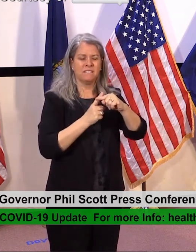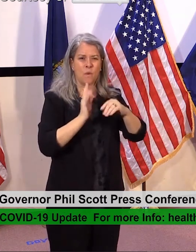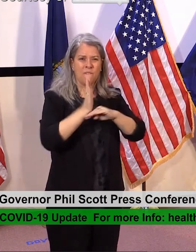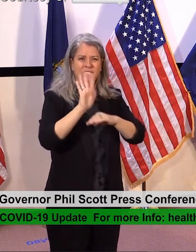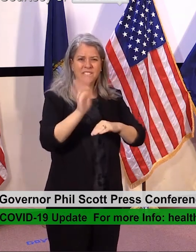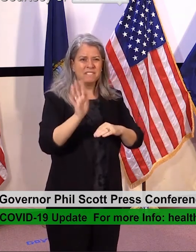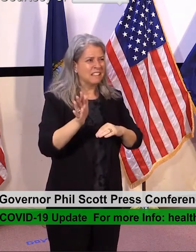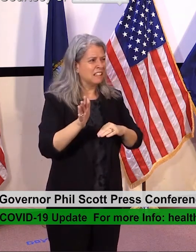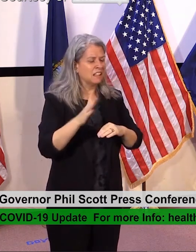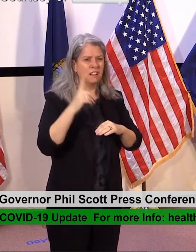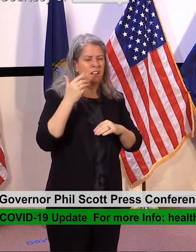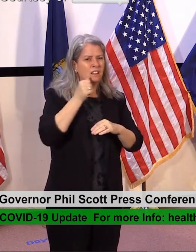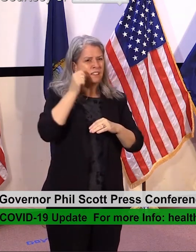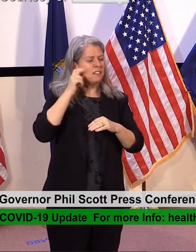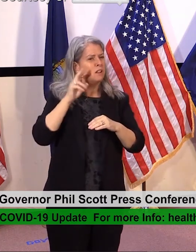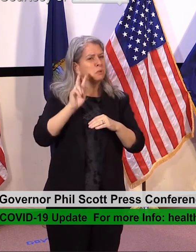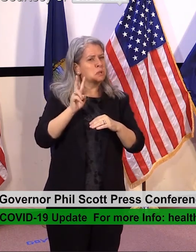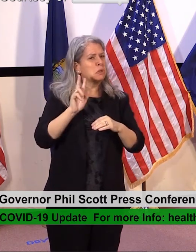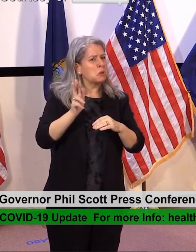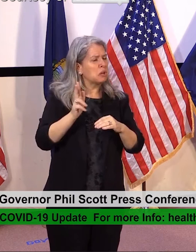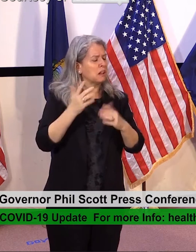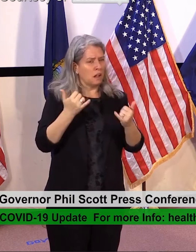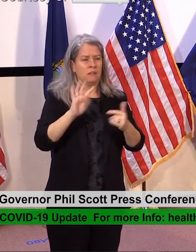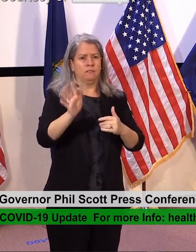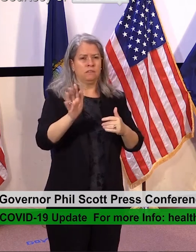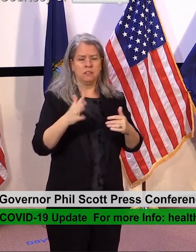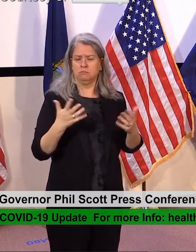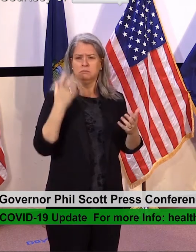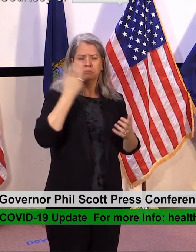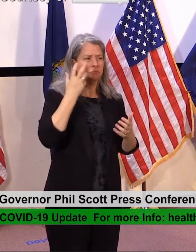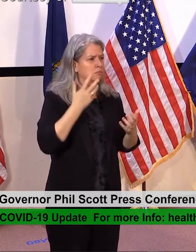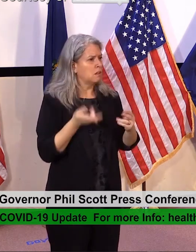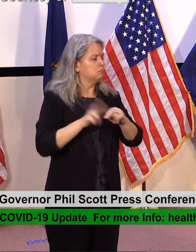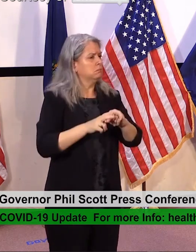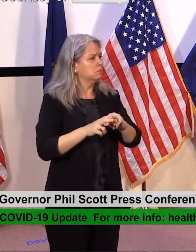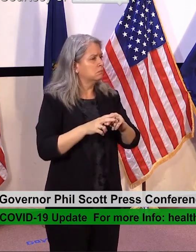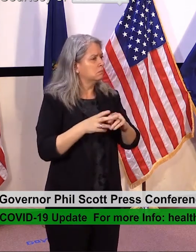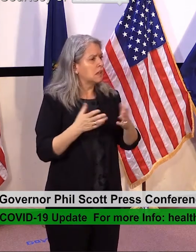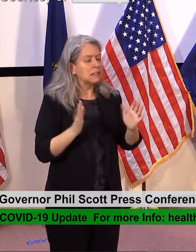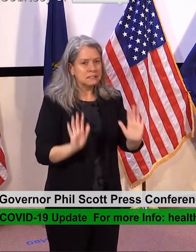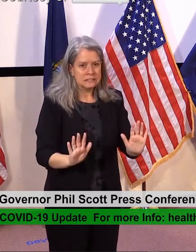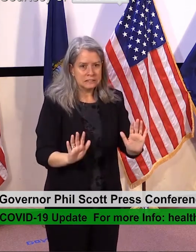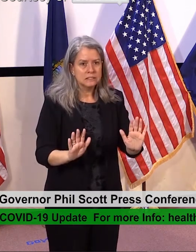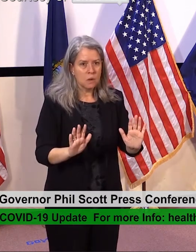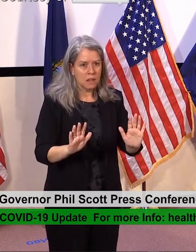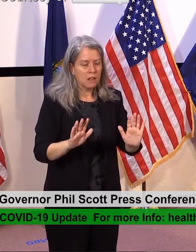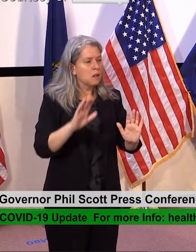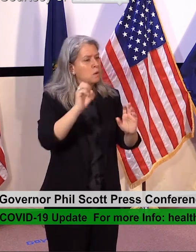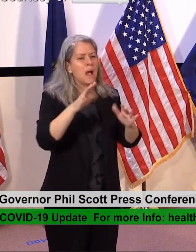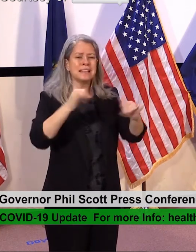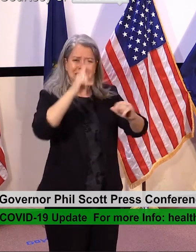well above what we've experienced in the last few days. So while I want everyone to stick together and